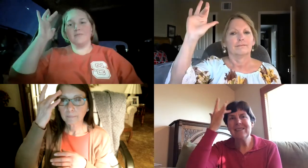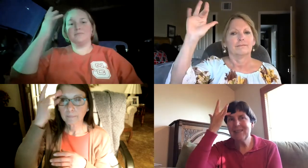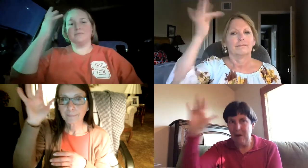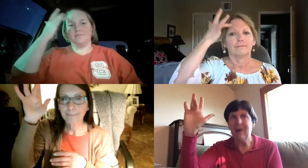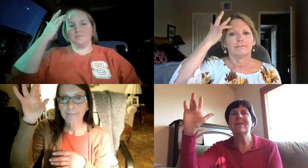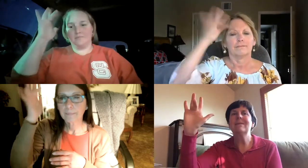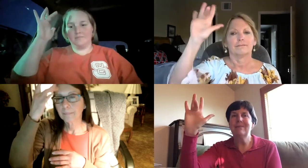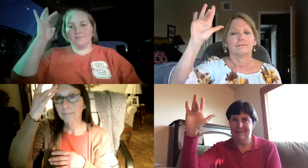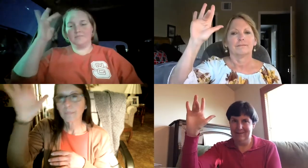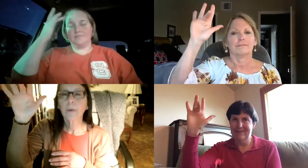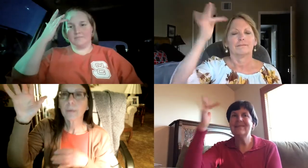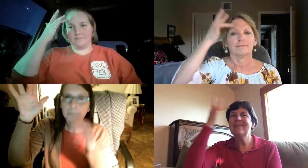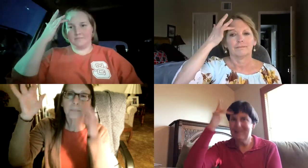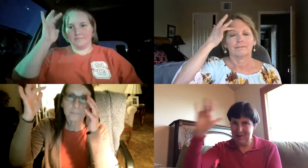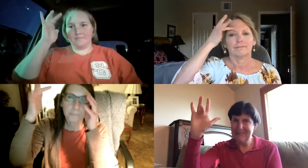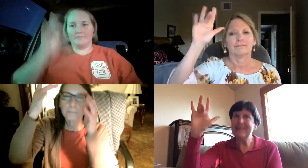Smart.